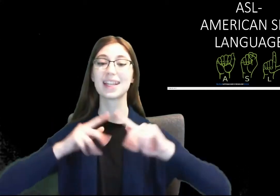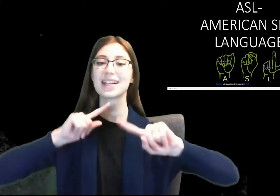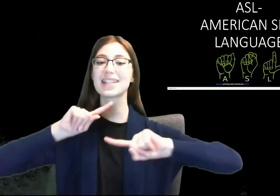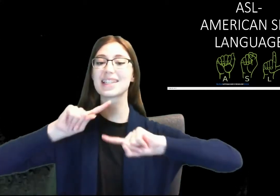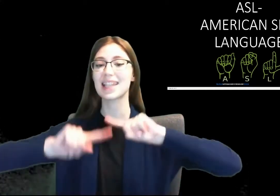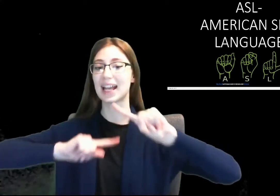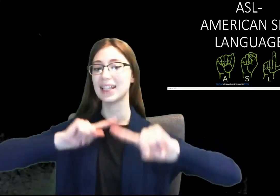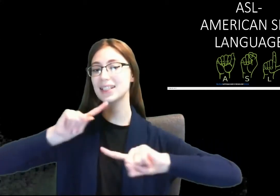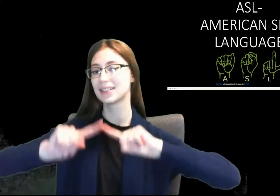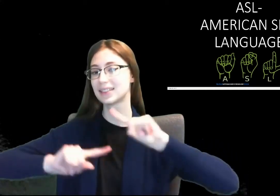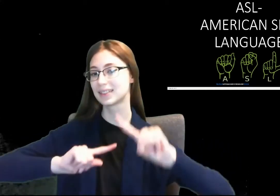Sign